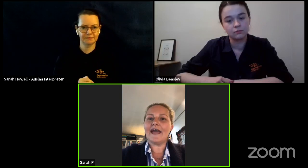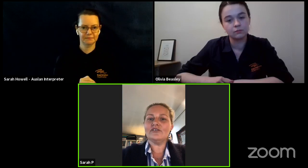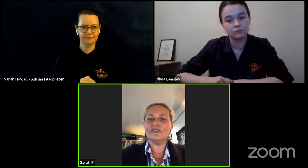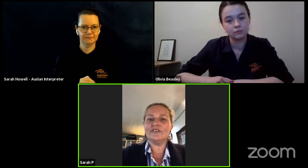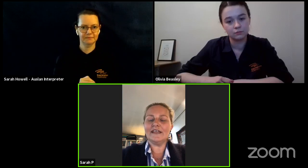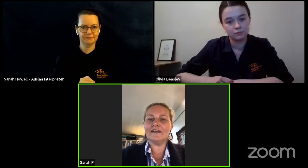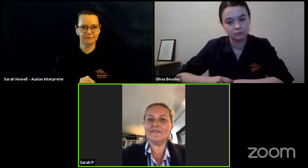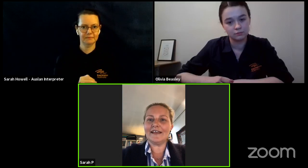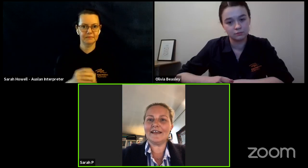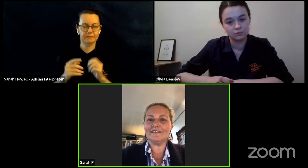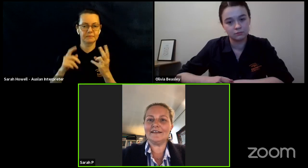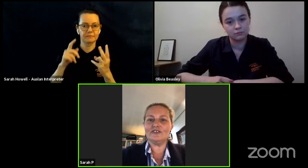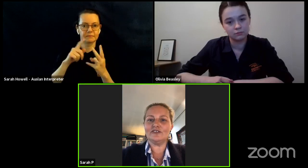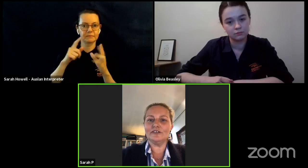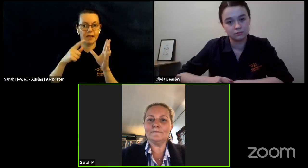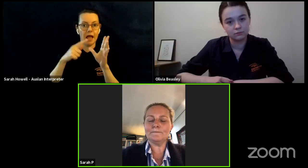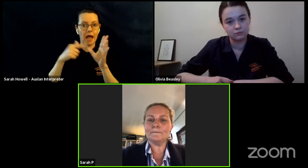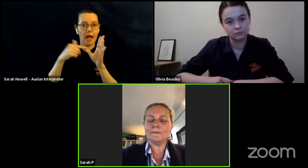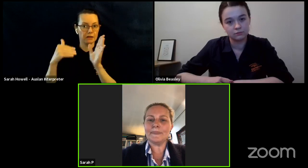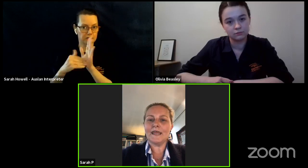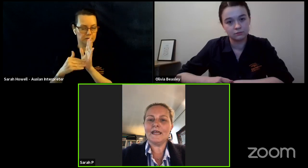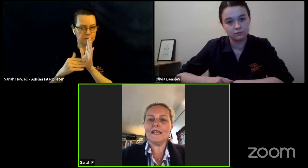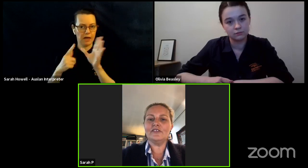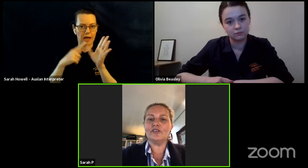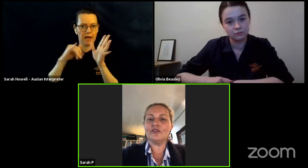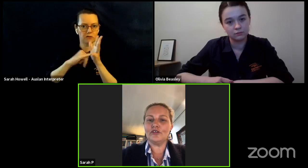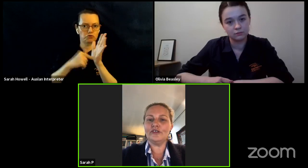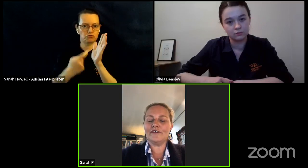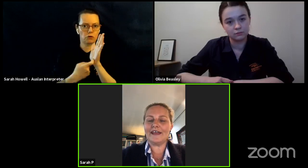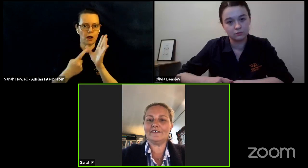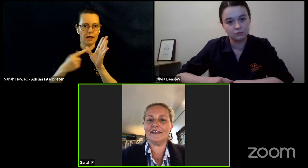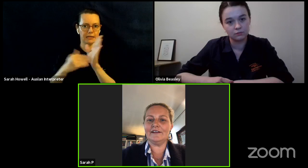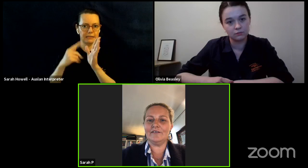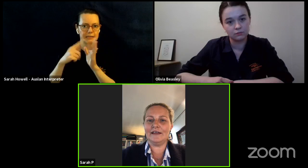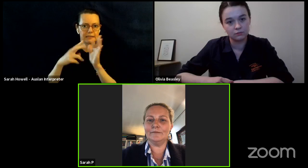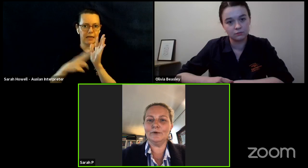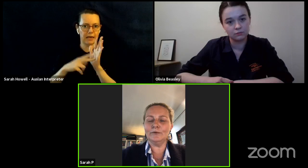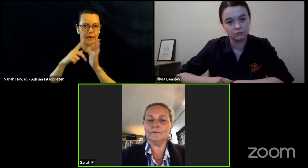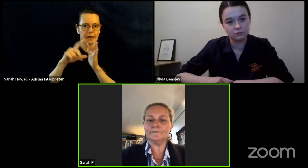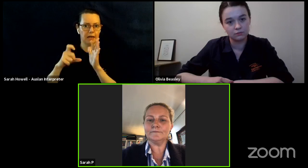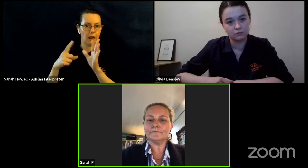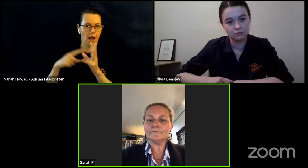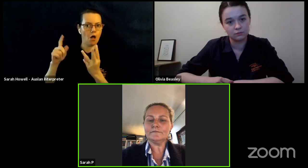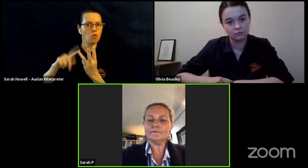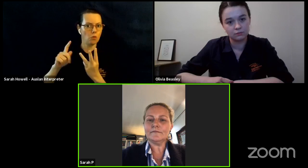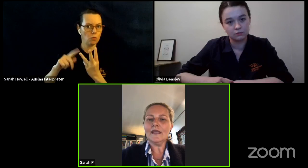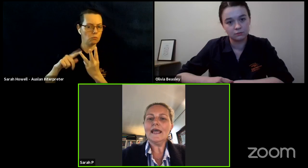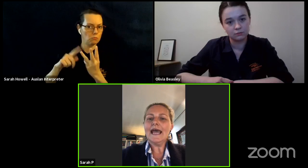So AstraZeneca vaccination is the third vaccine available,